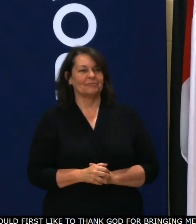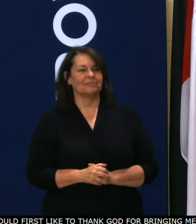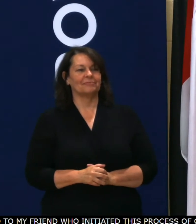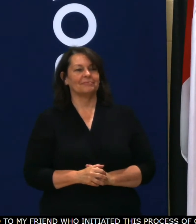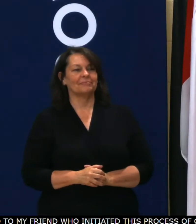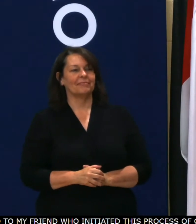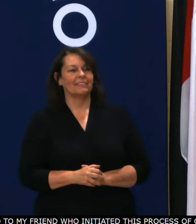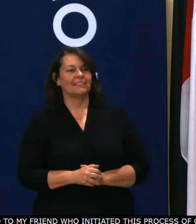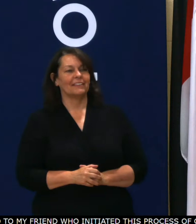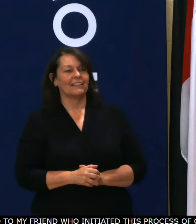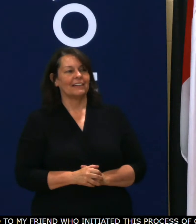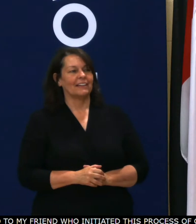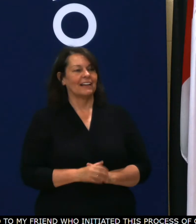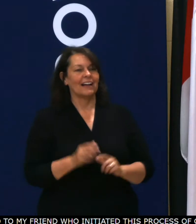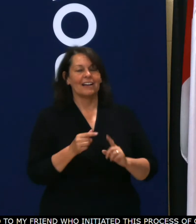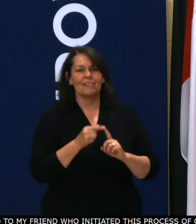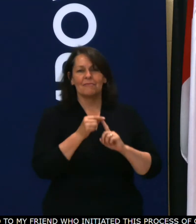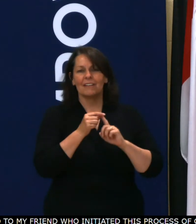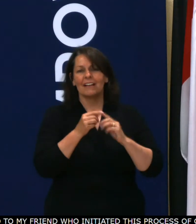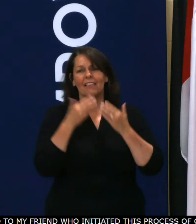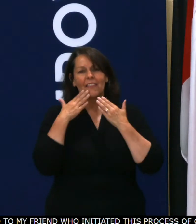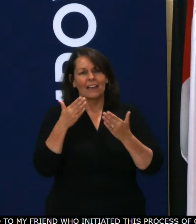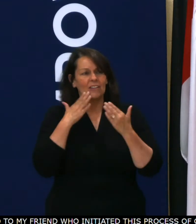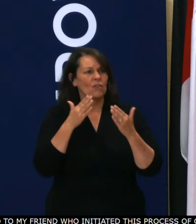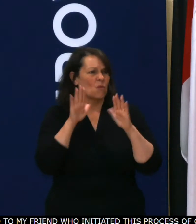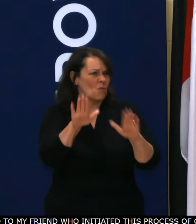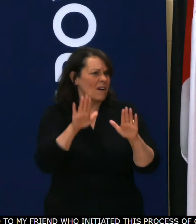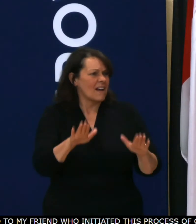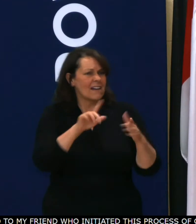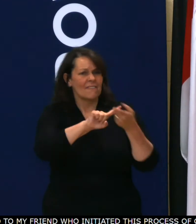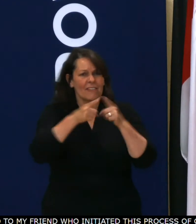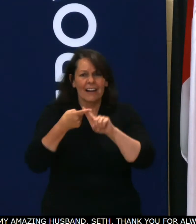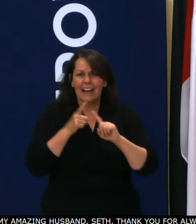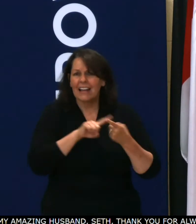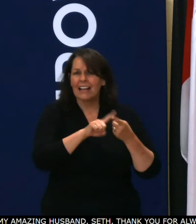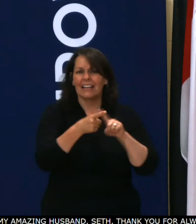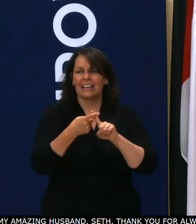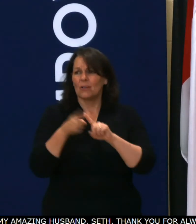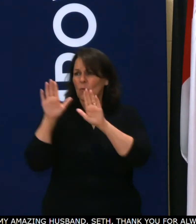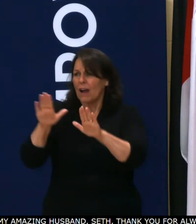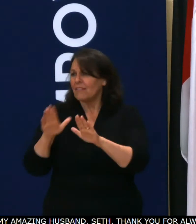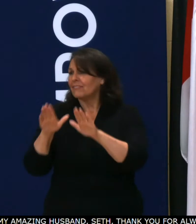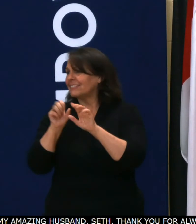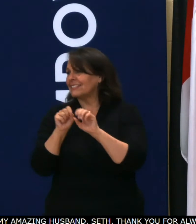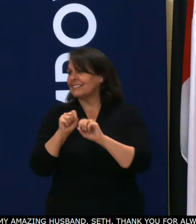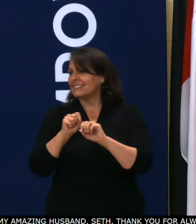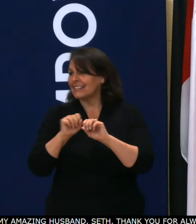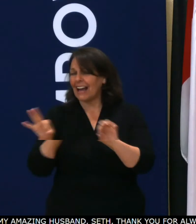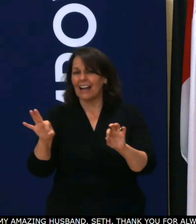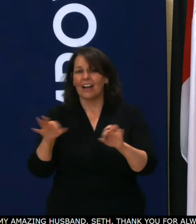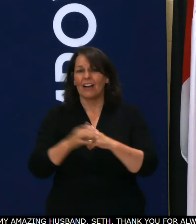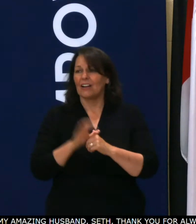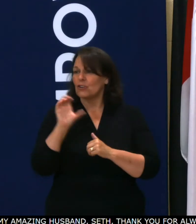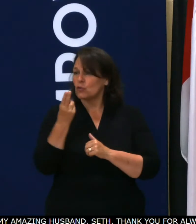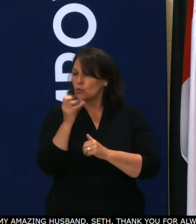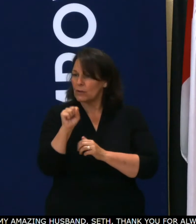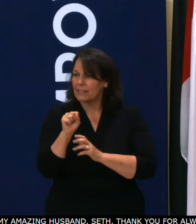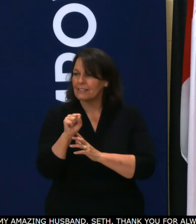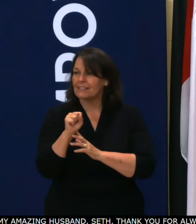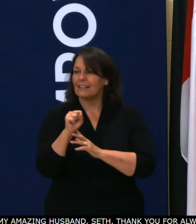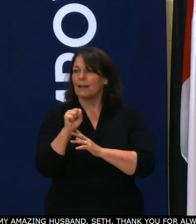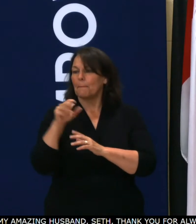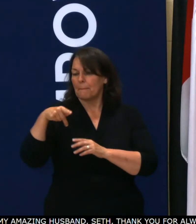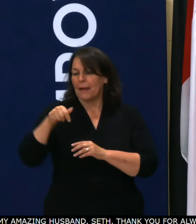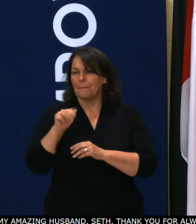My special thanks also go to all my amazing friends, incredible faculty, especially Chris Farris and